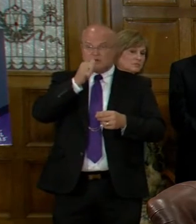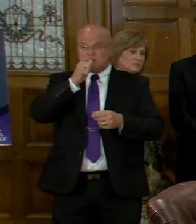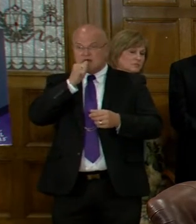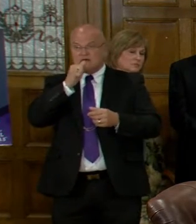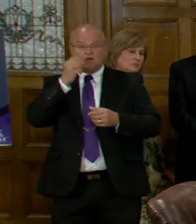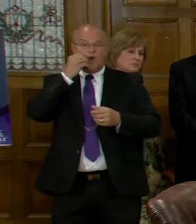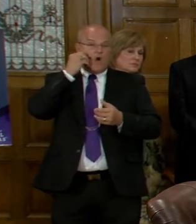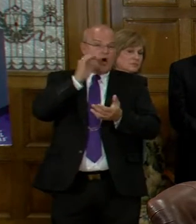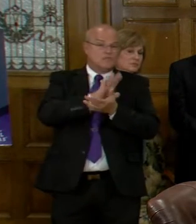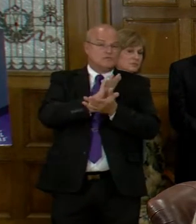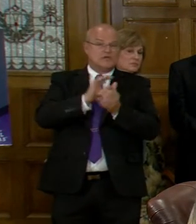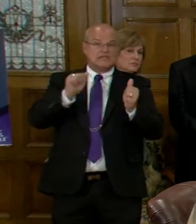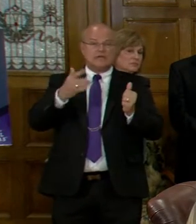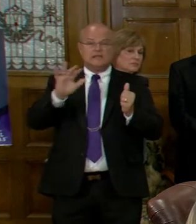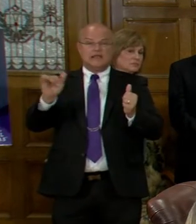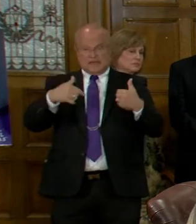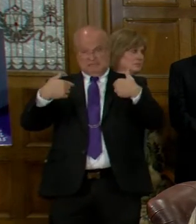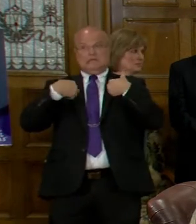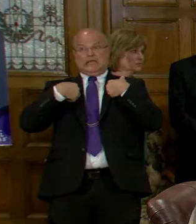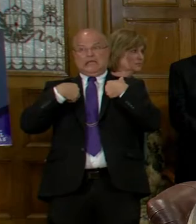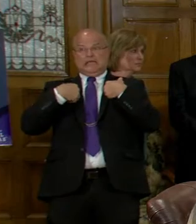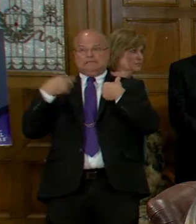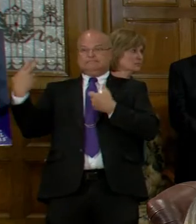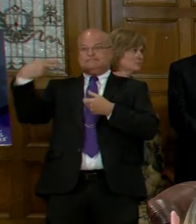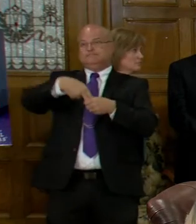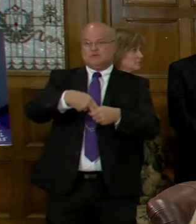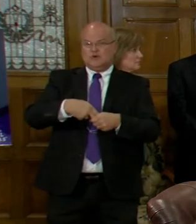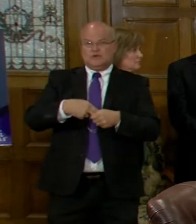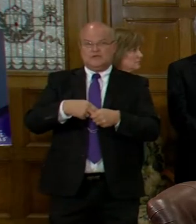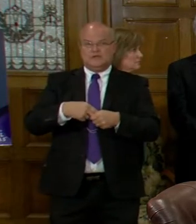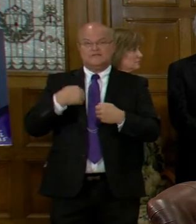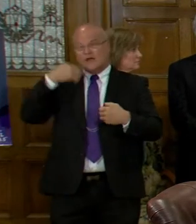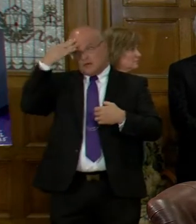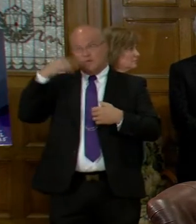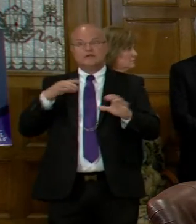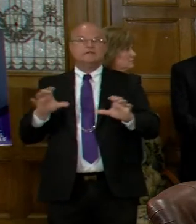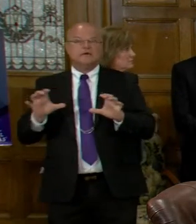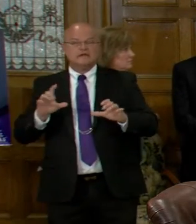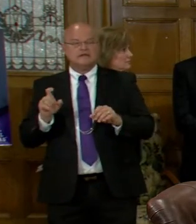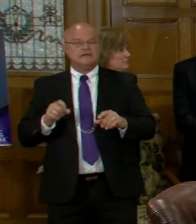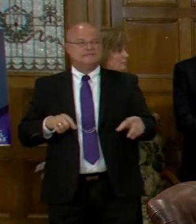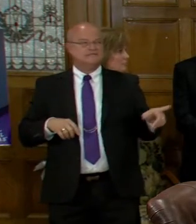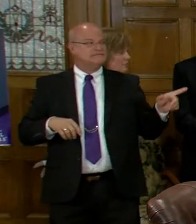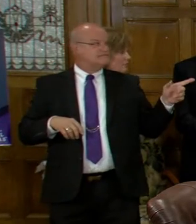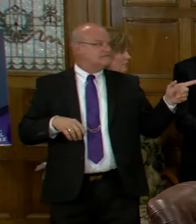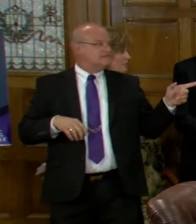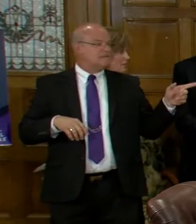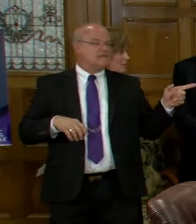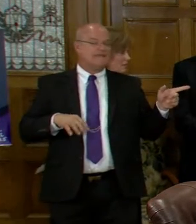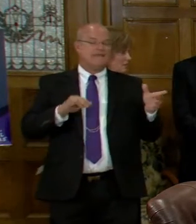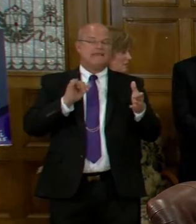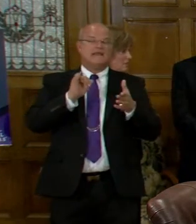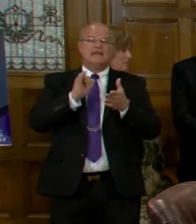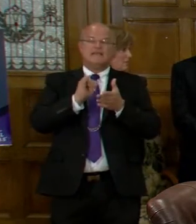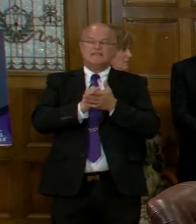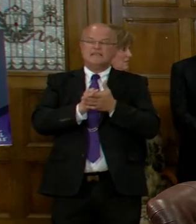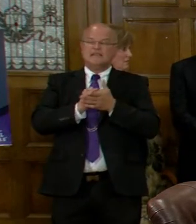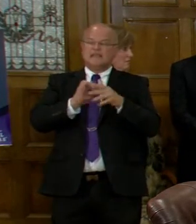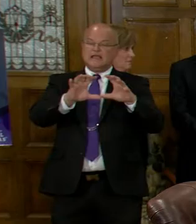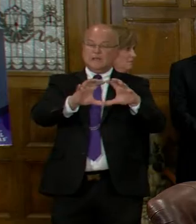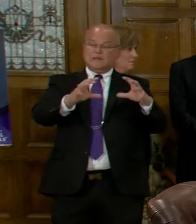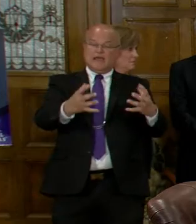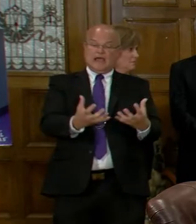home school? Can it be just like me? I mean, what I'm doing. Well, the capacity is